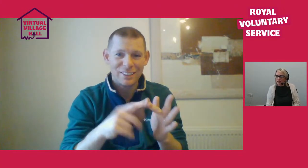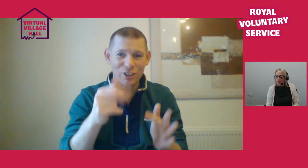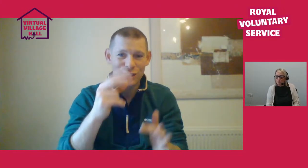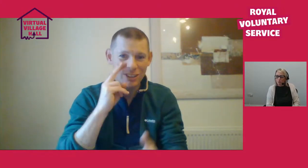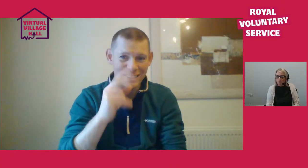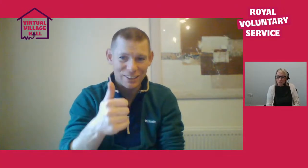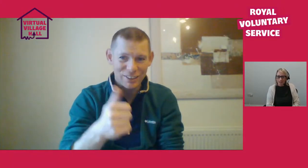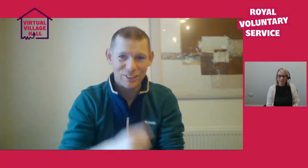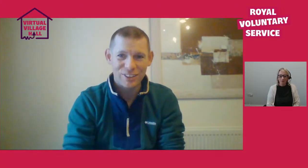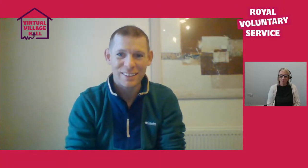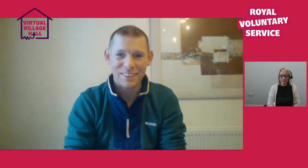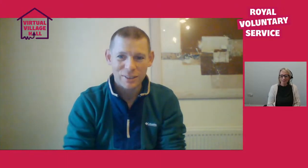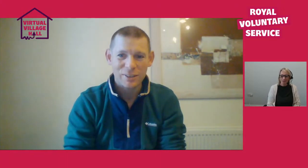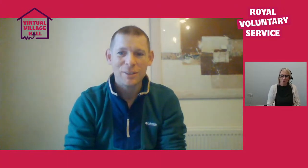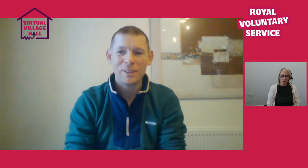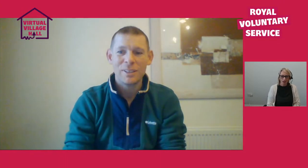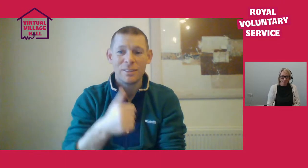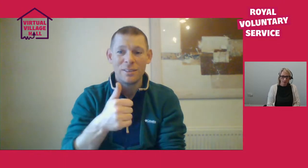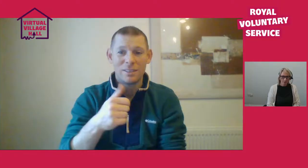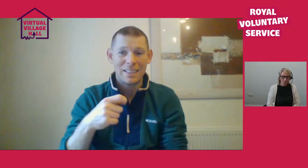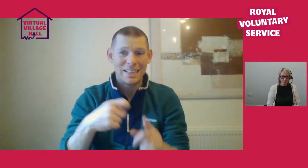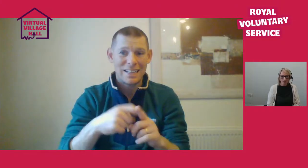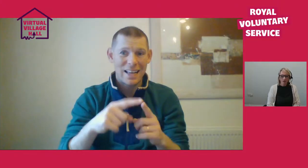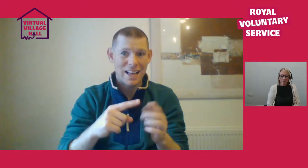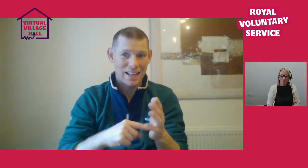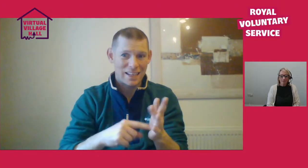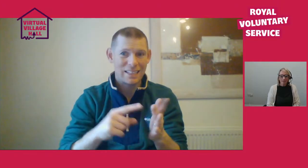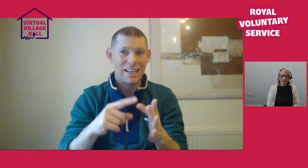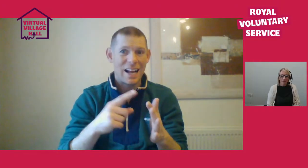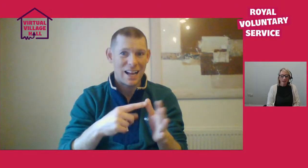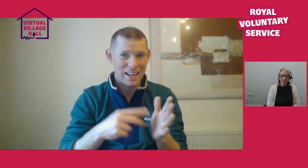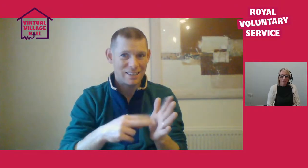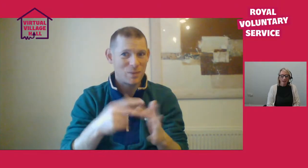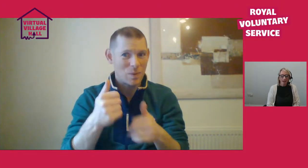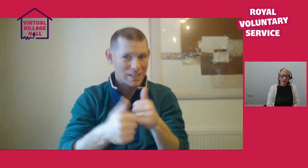Hello, Jane. Lovely to see you and lovely to have you with us.